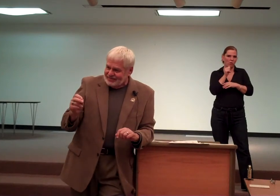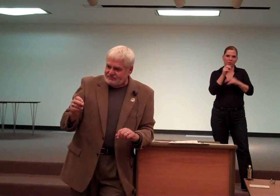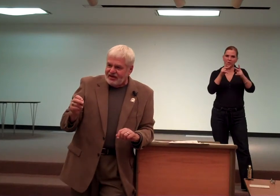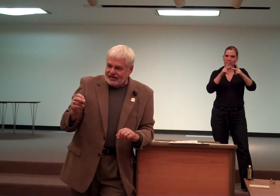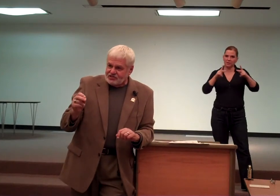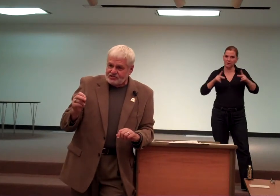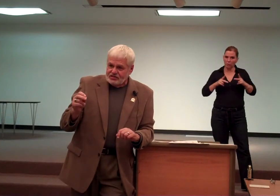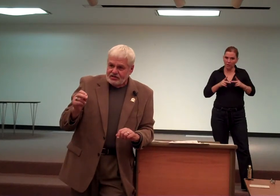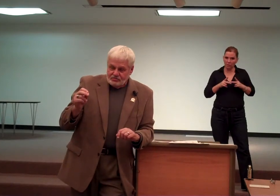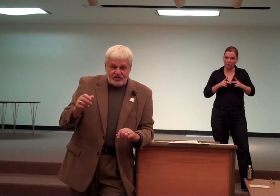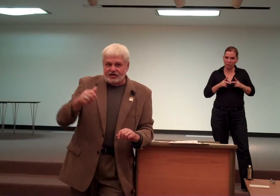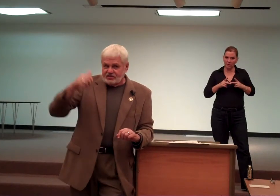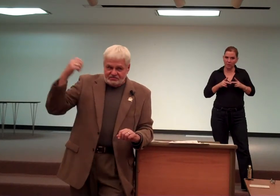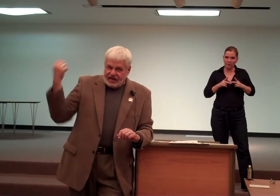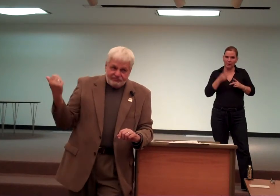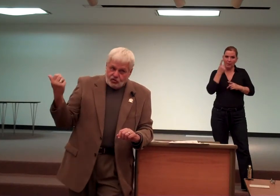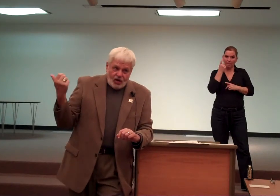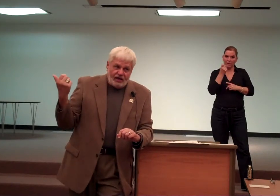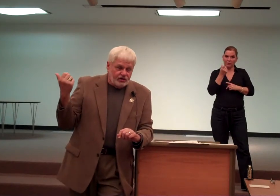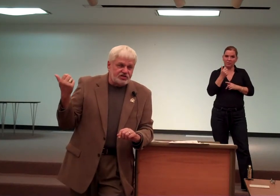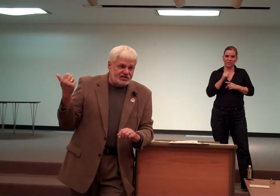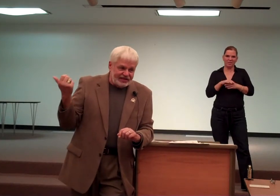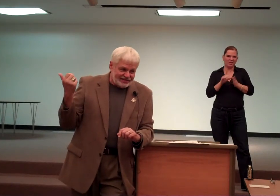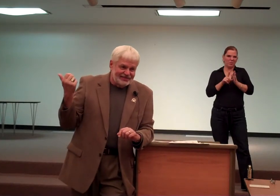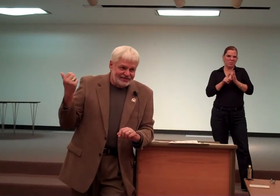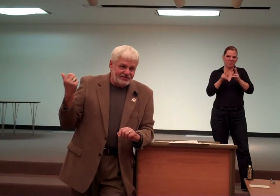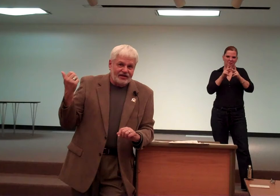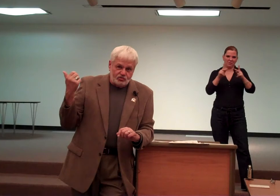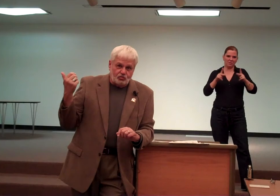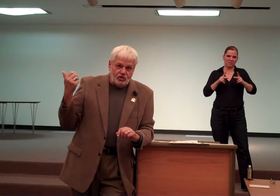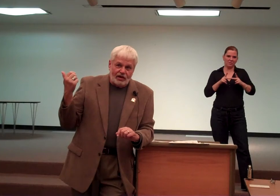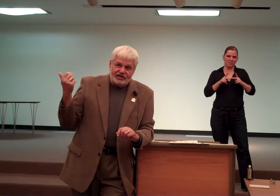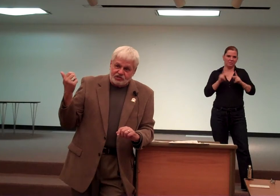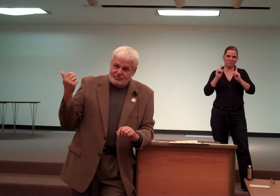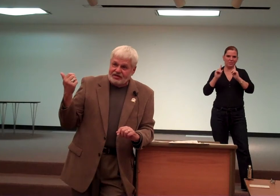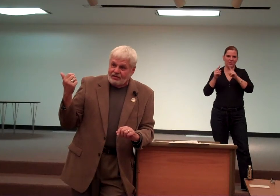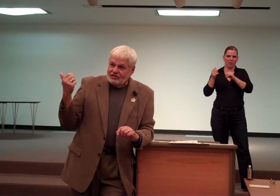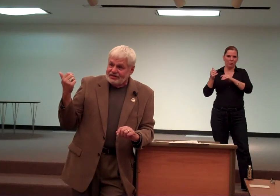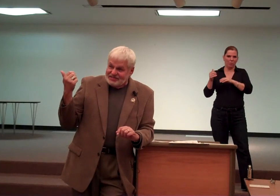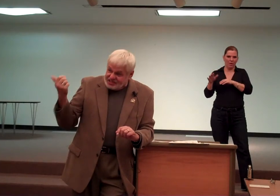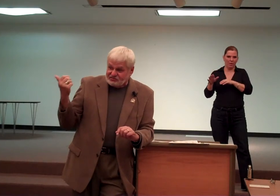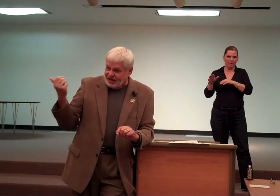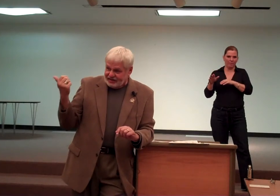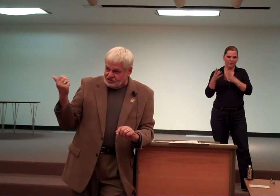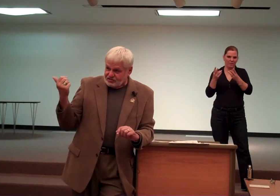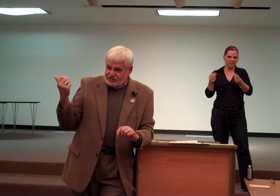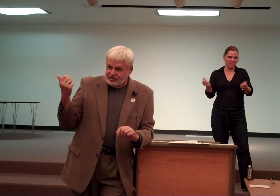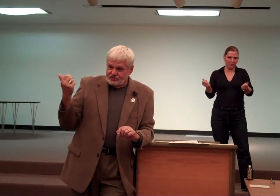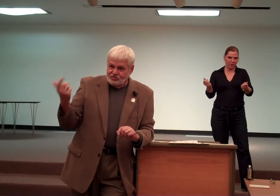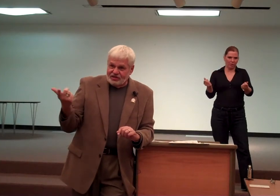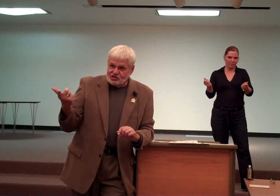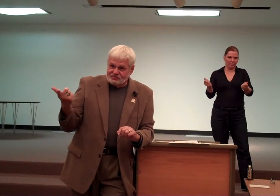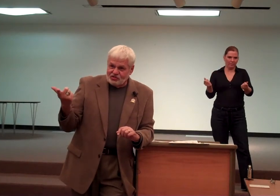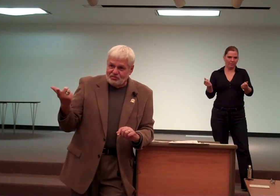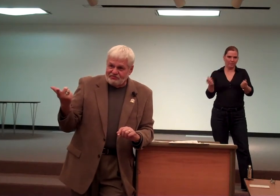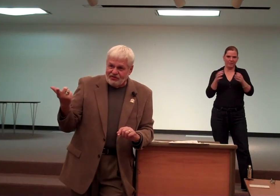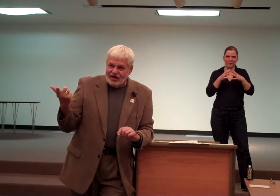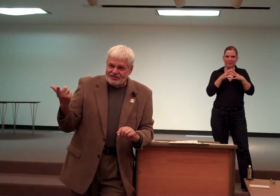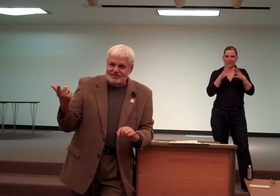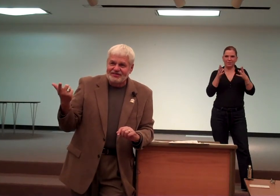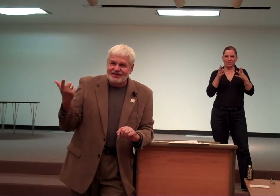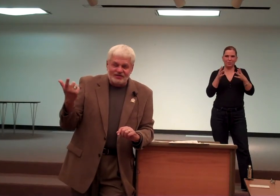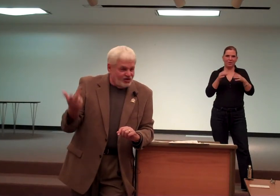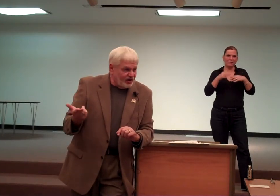site advantages, because after a while those site things will actually become disadvantages. Too